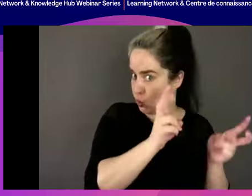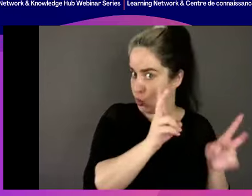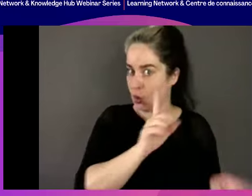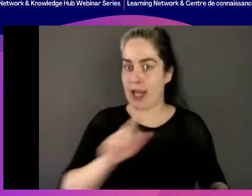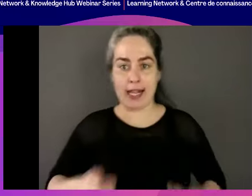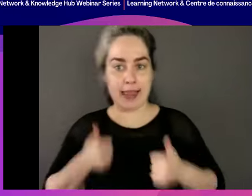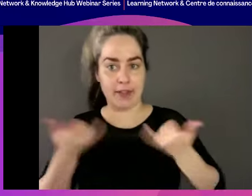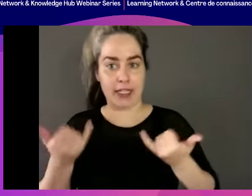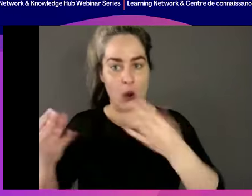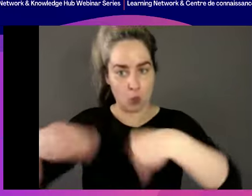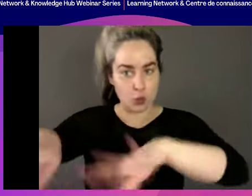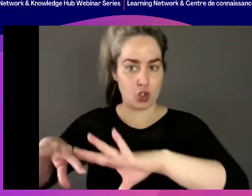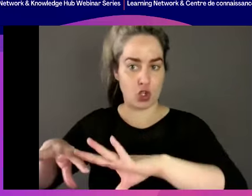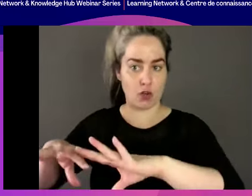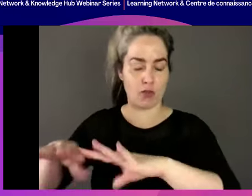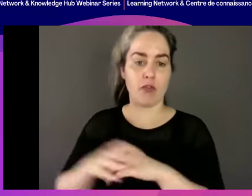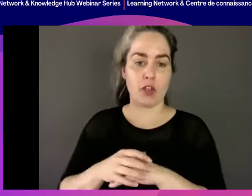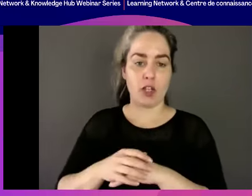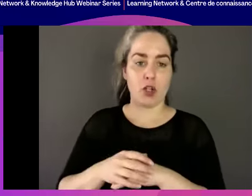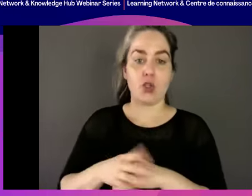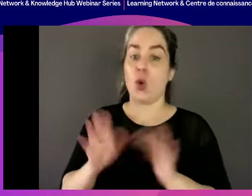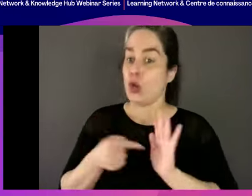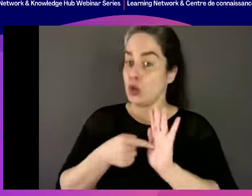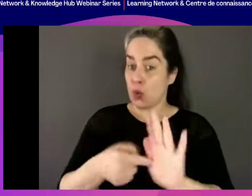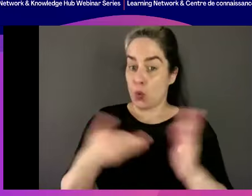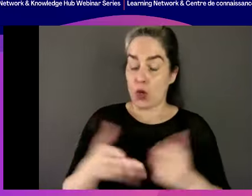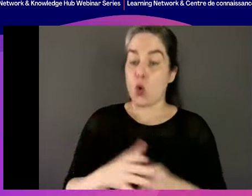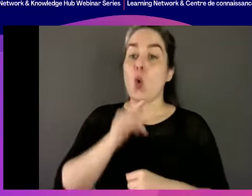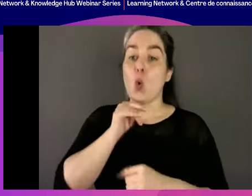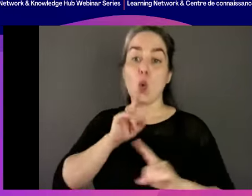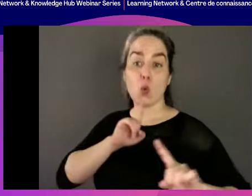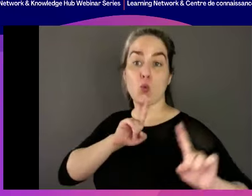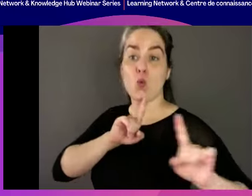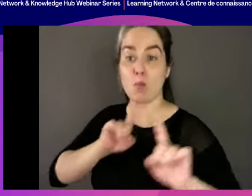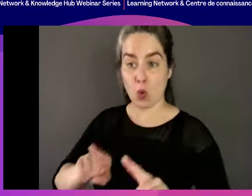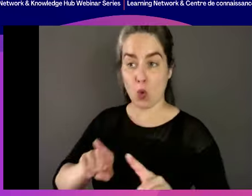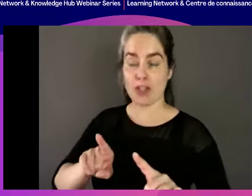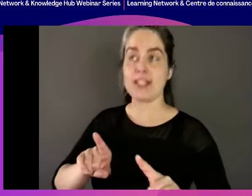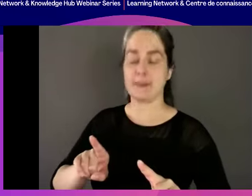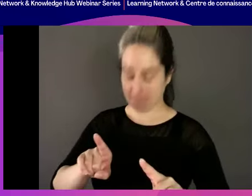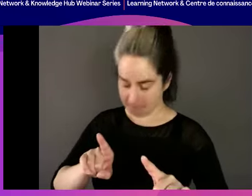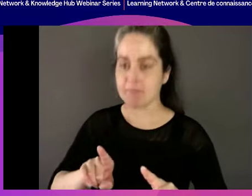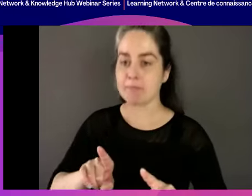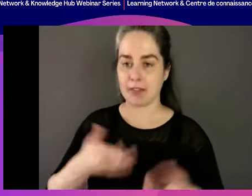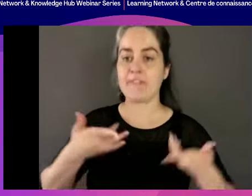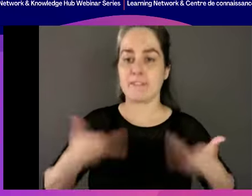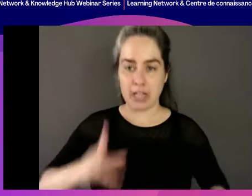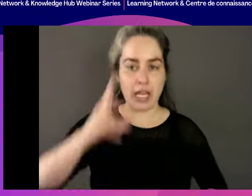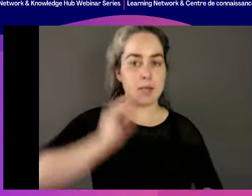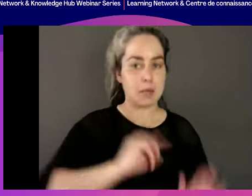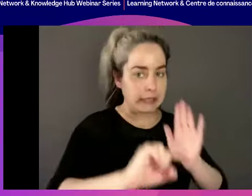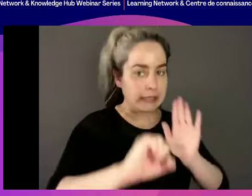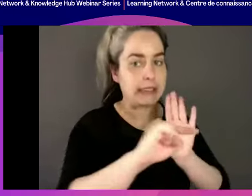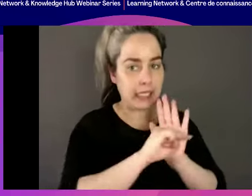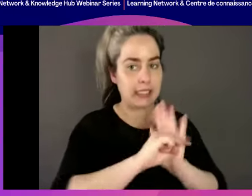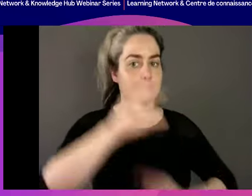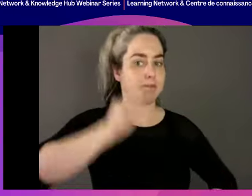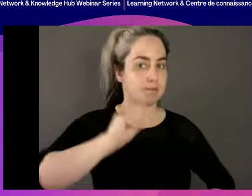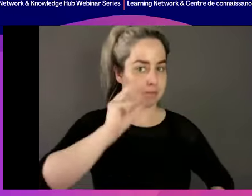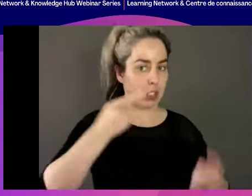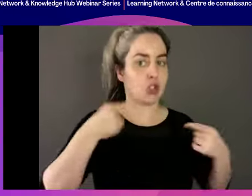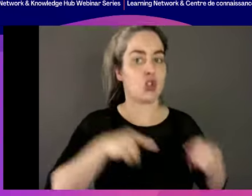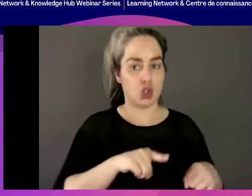and it asks the proportion who reported being negatively affected by specific adversities at residential